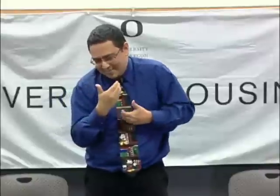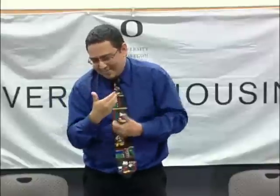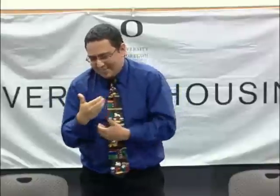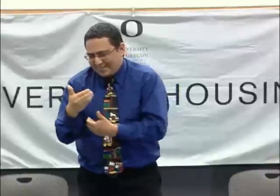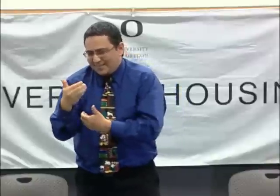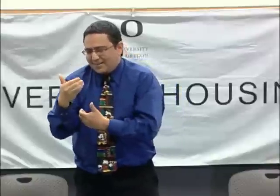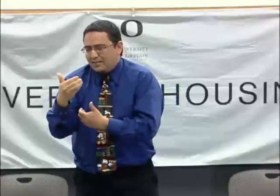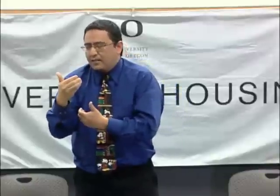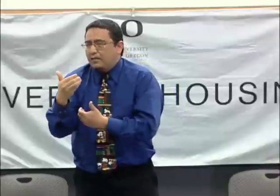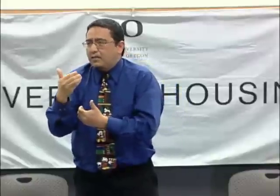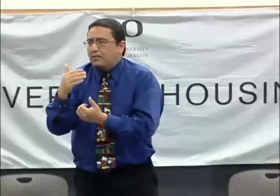daddy,